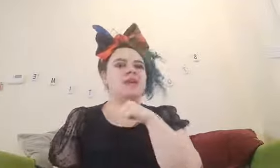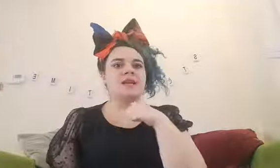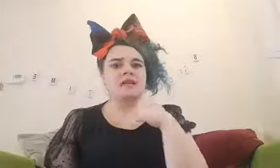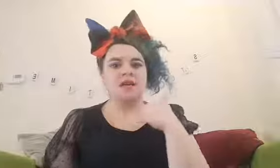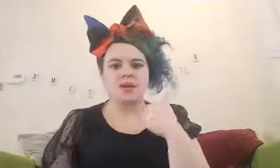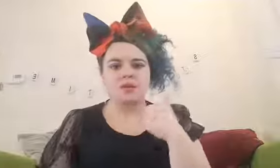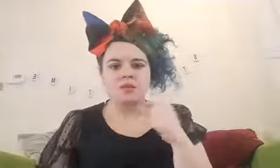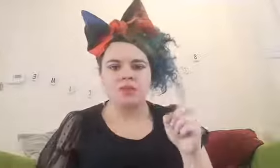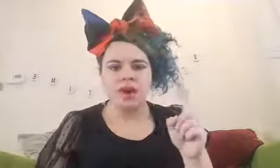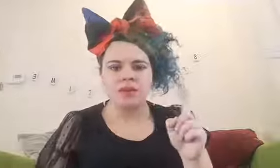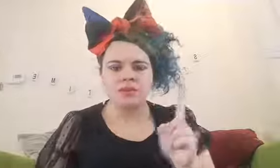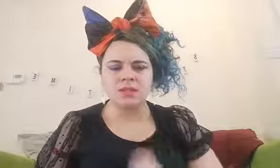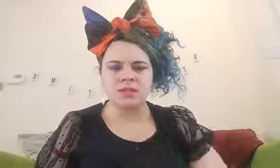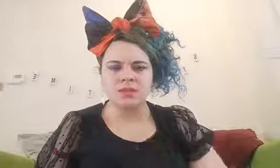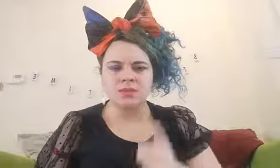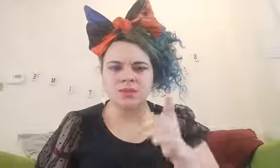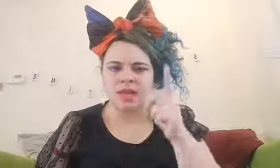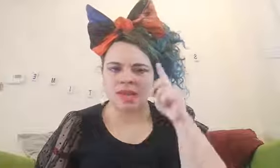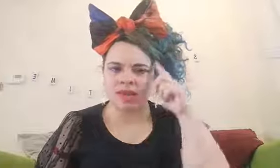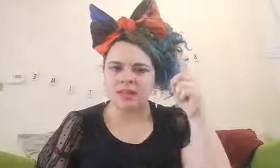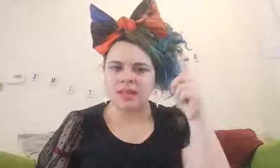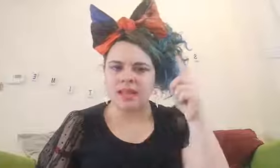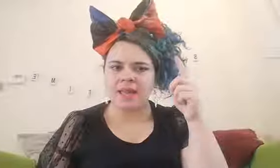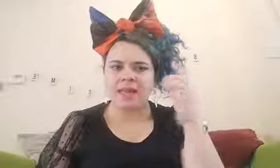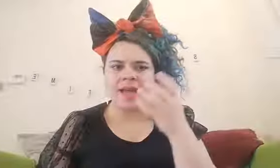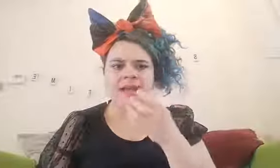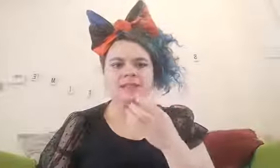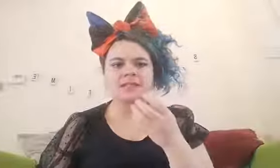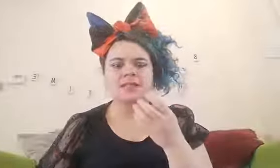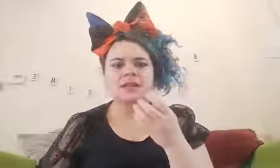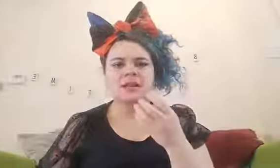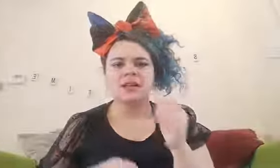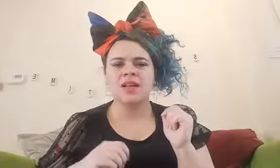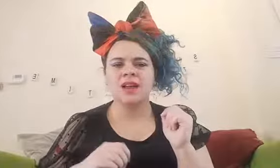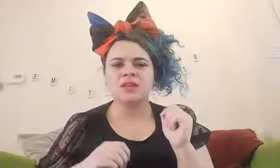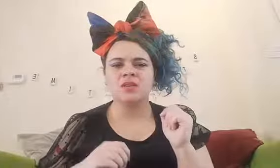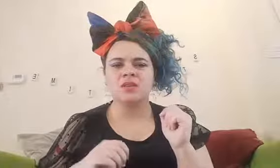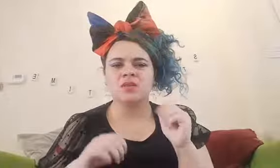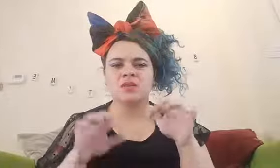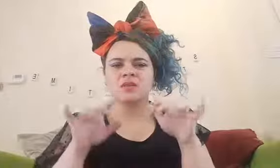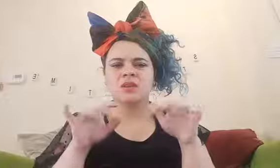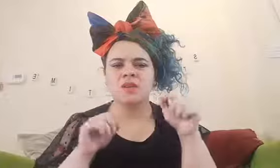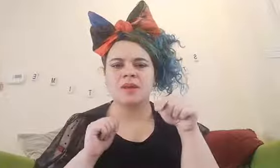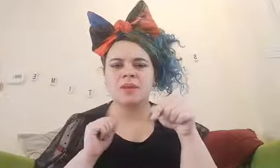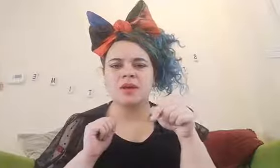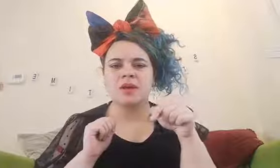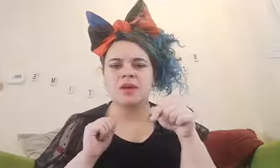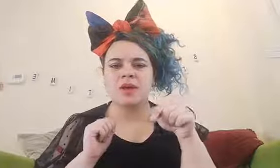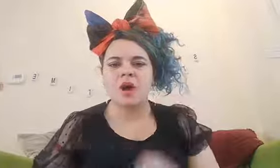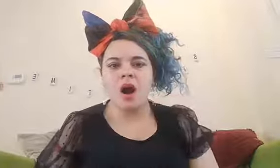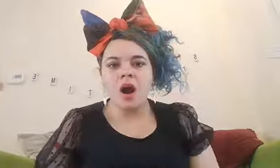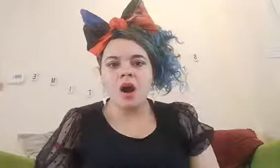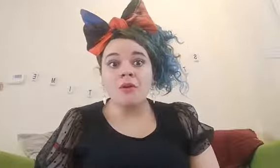Really nice. What else do you think that he ate? Can you type it below?